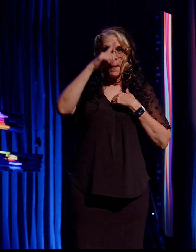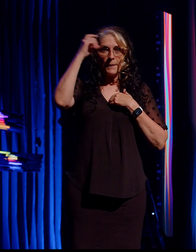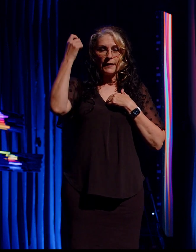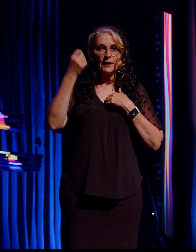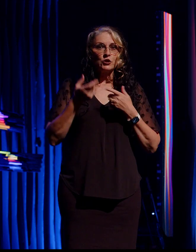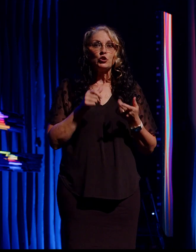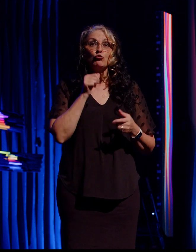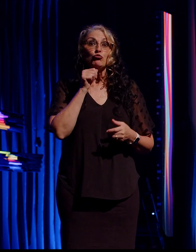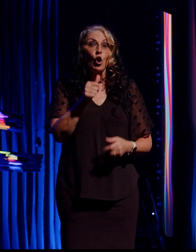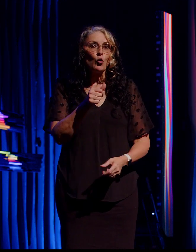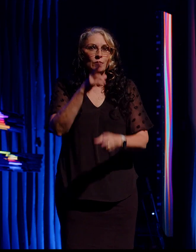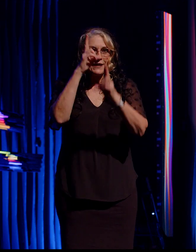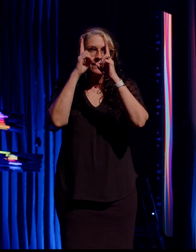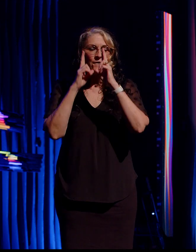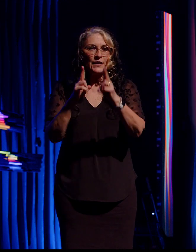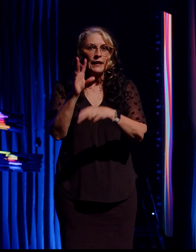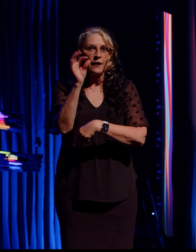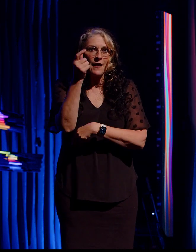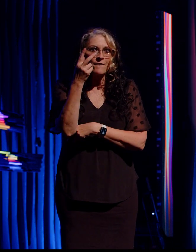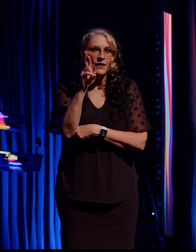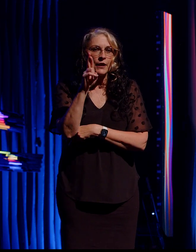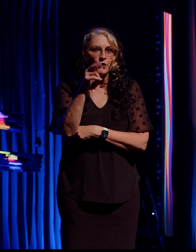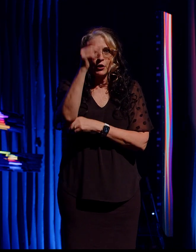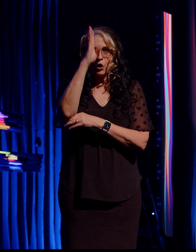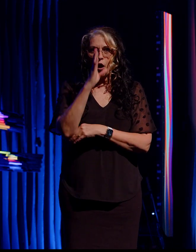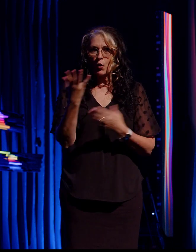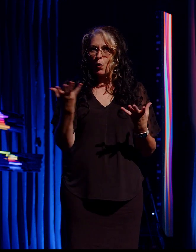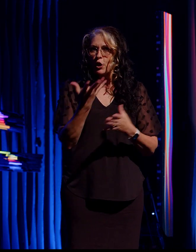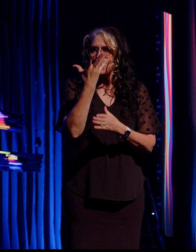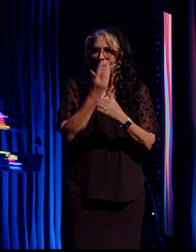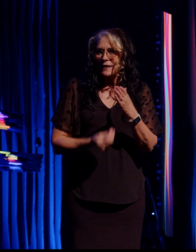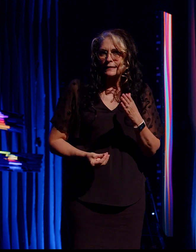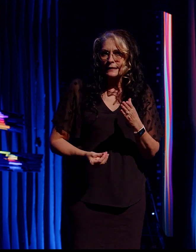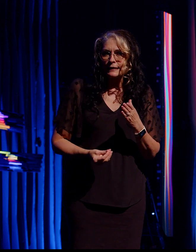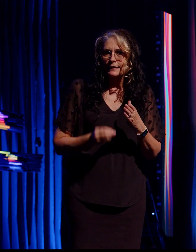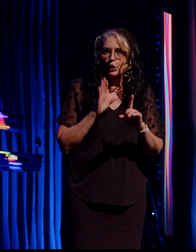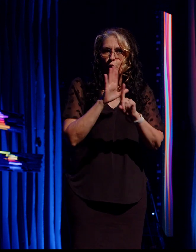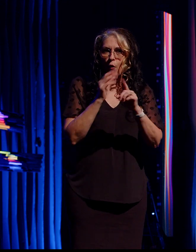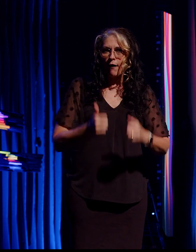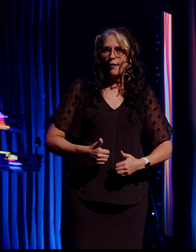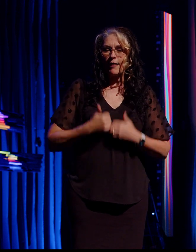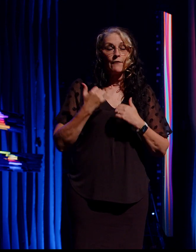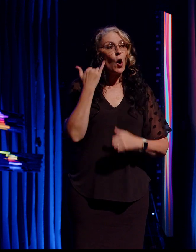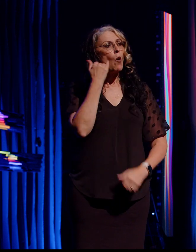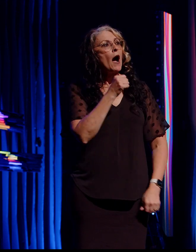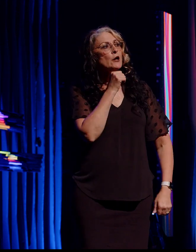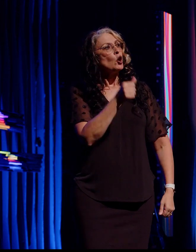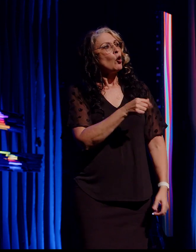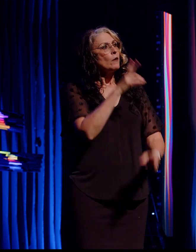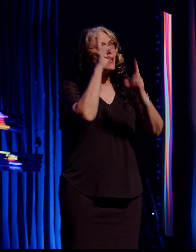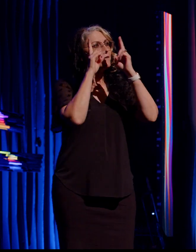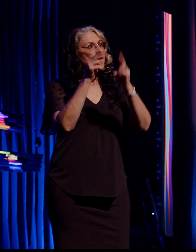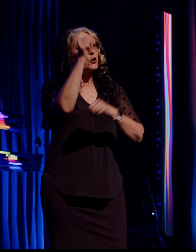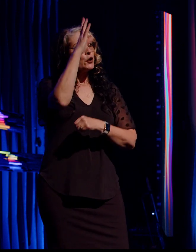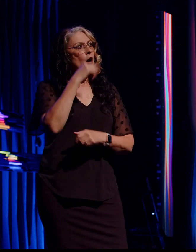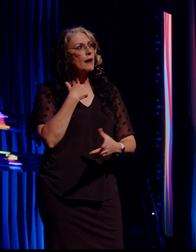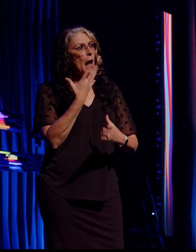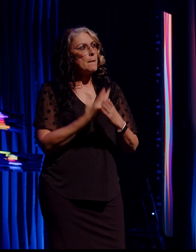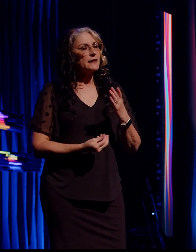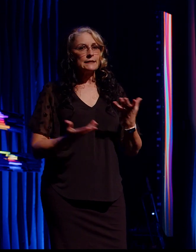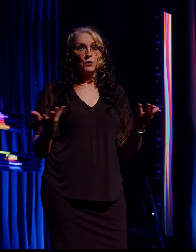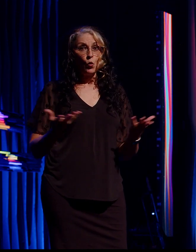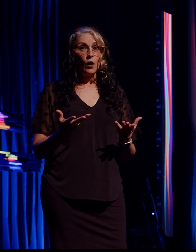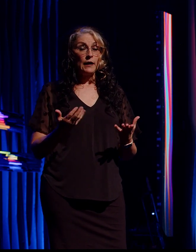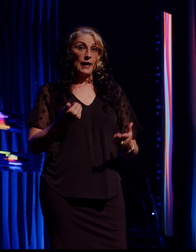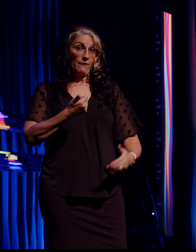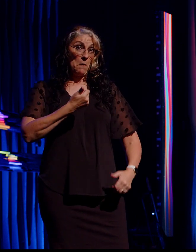because you don't fear God? What could you be missing out on in your life because you don't fear God? Because if you're putting yourself